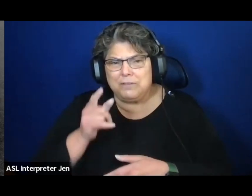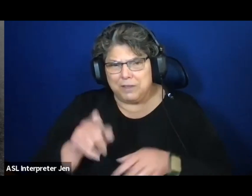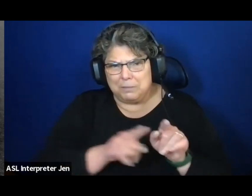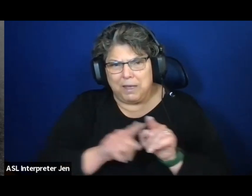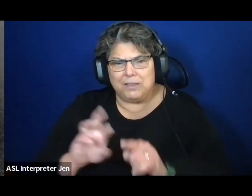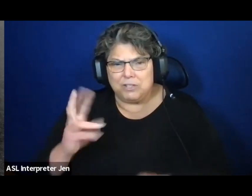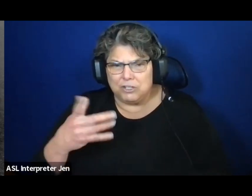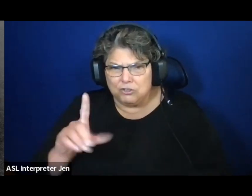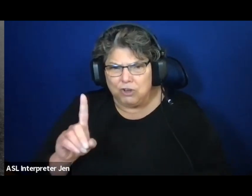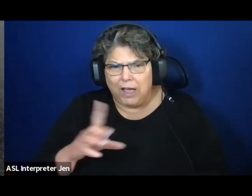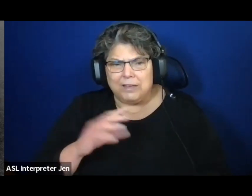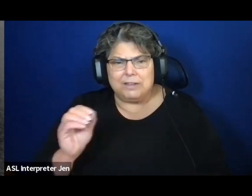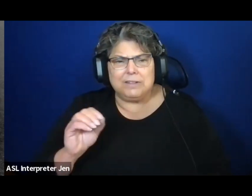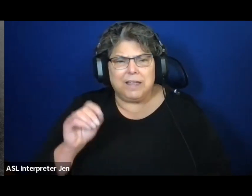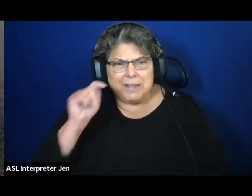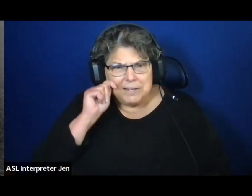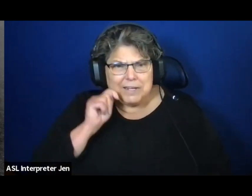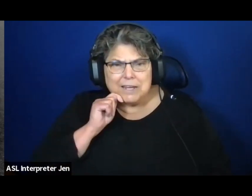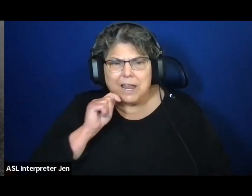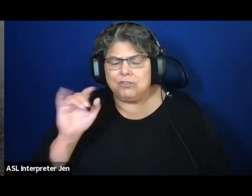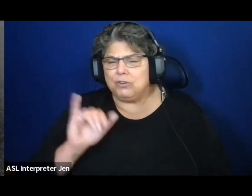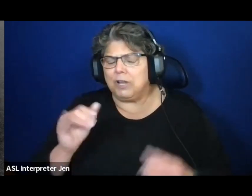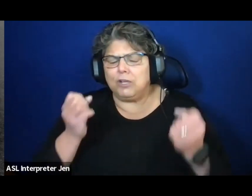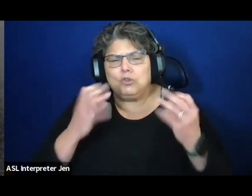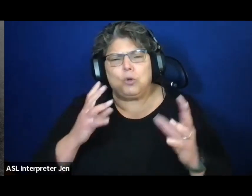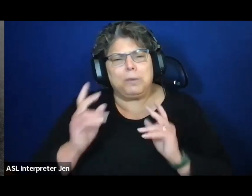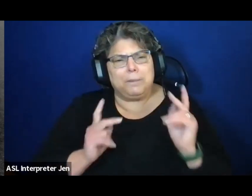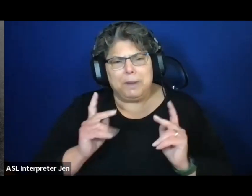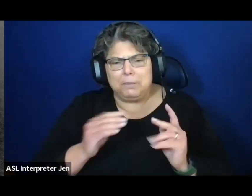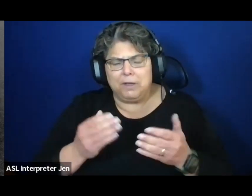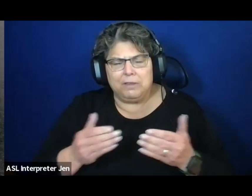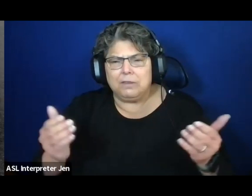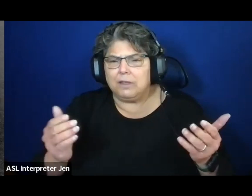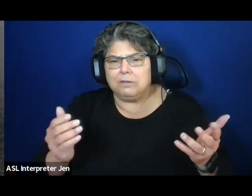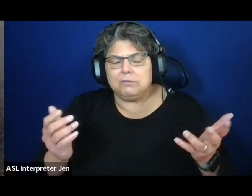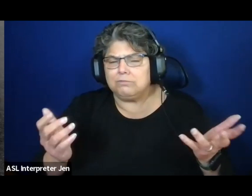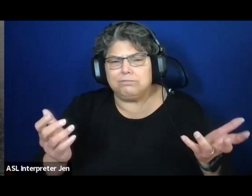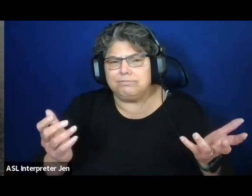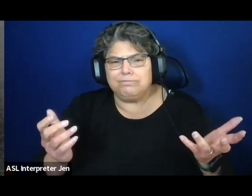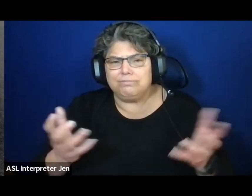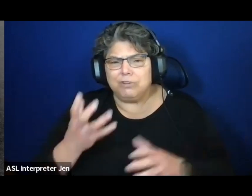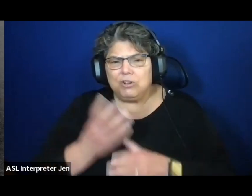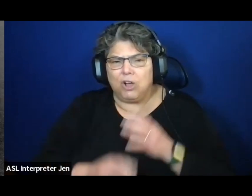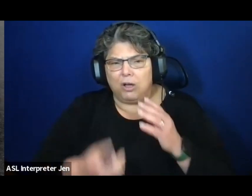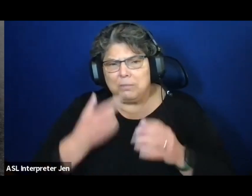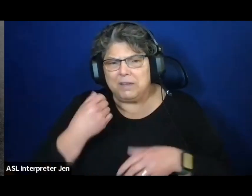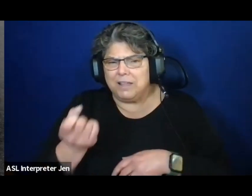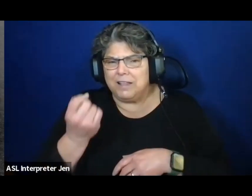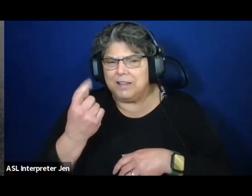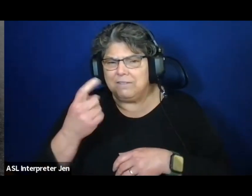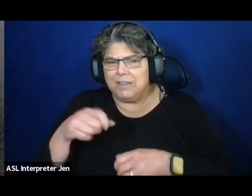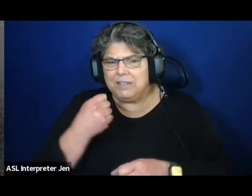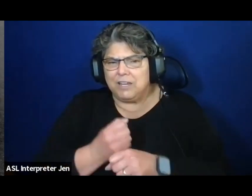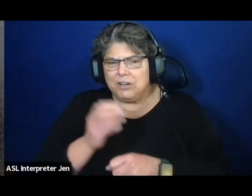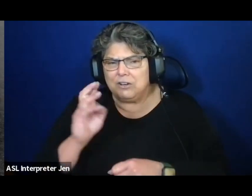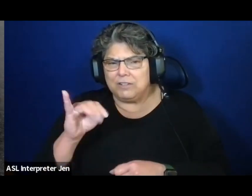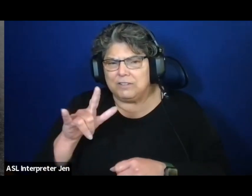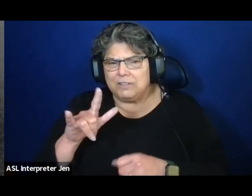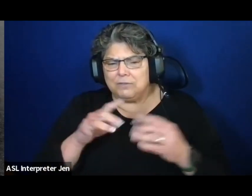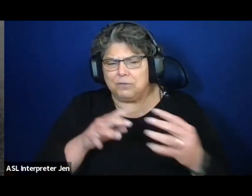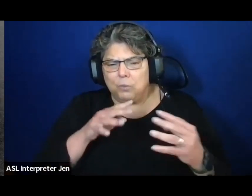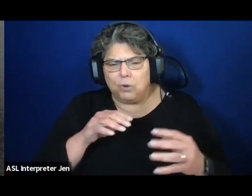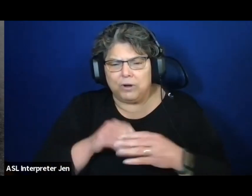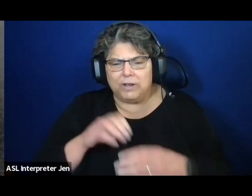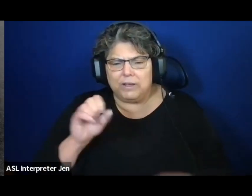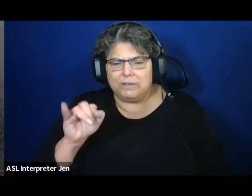childhood and teenage years, like so many people and things, were casualties of the 11-year civil war in Sierra Leone, George's